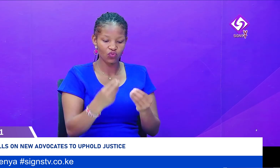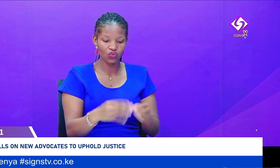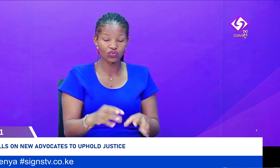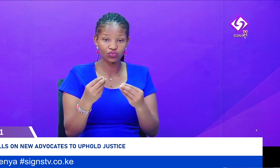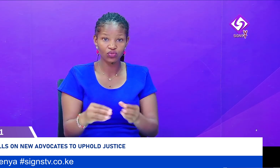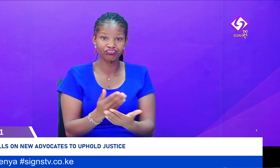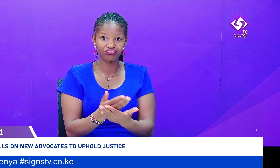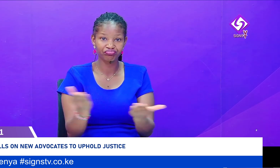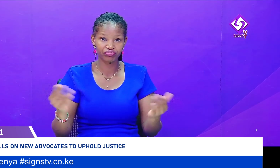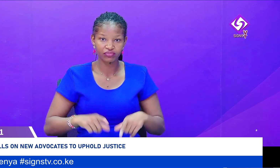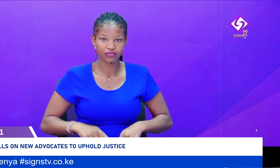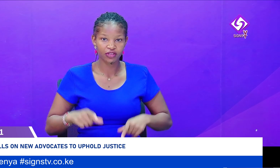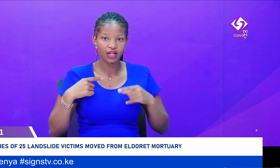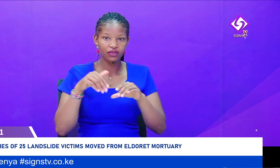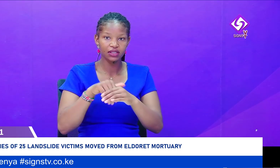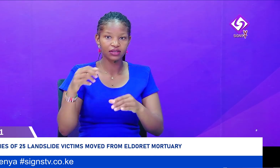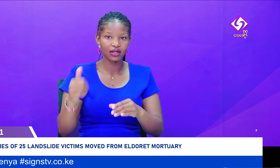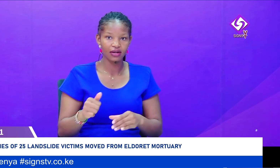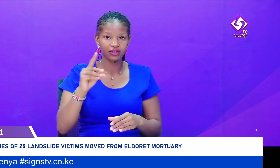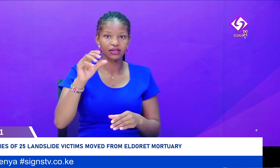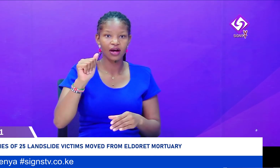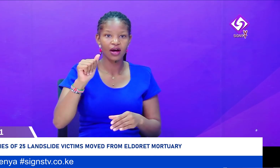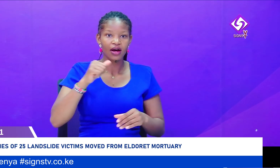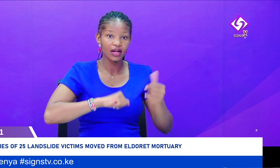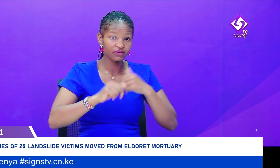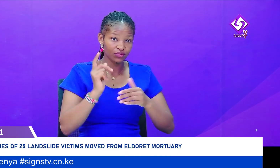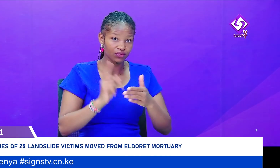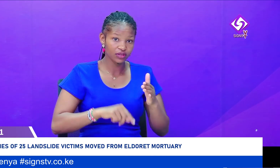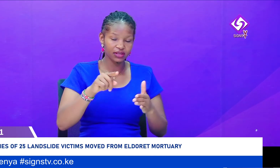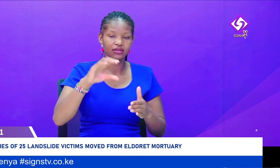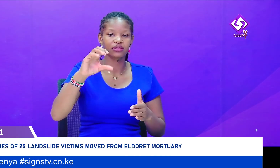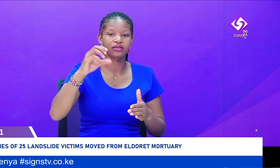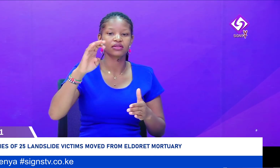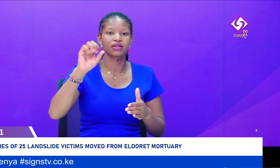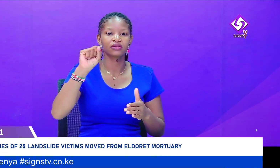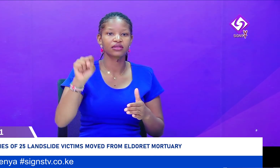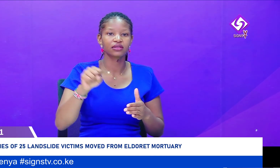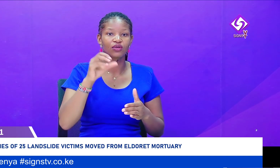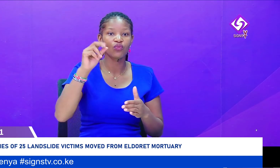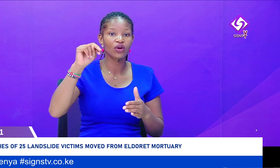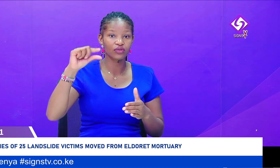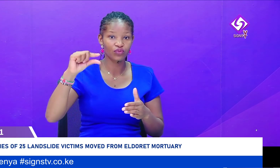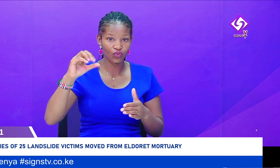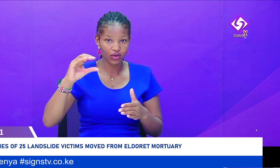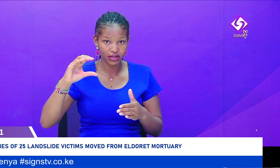who tragically lost their lives in the devastating Chesongoch landslide in